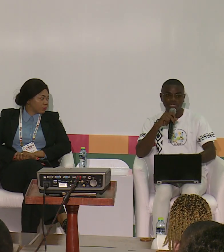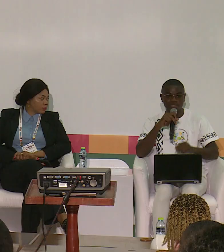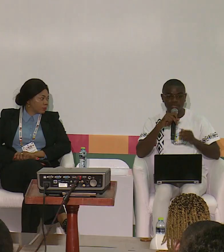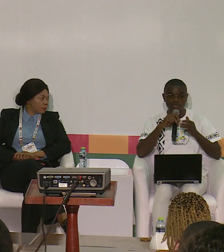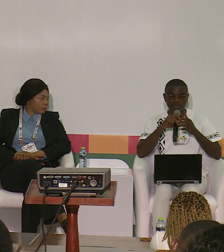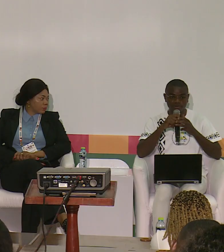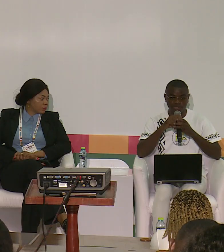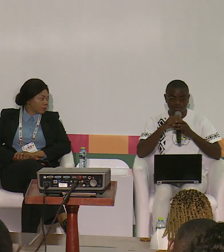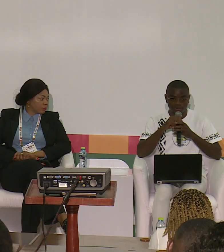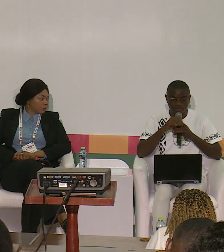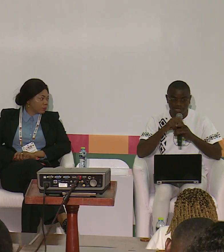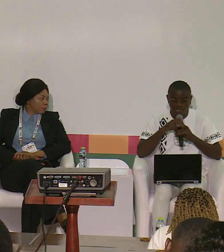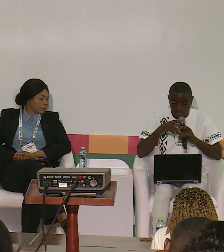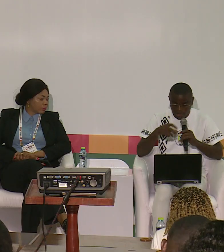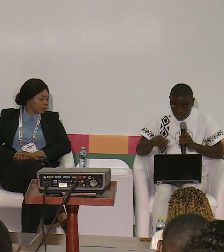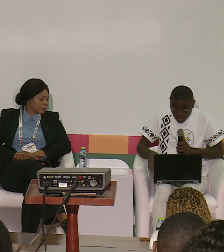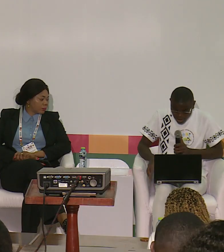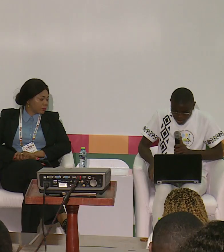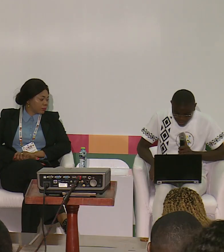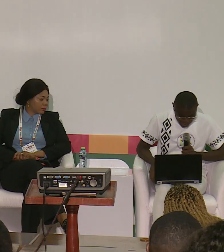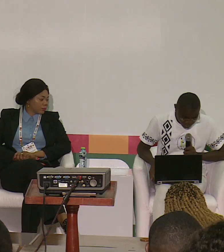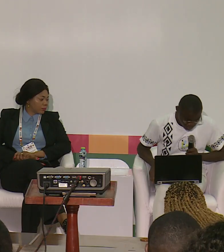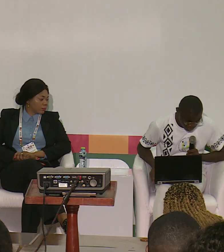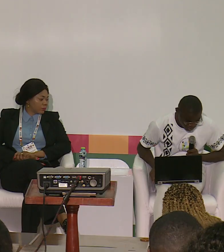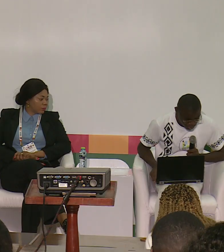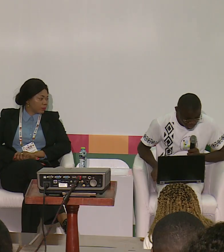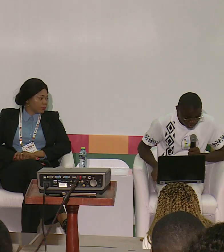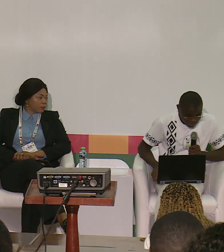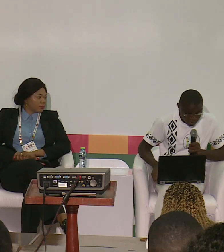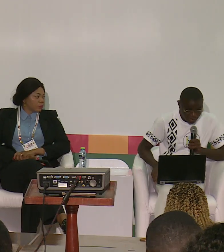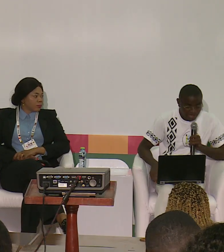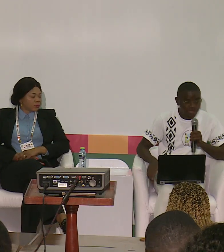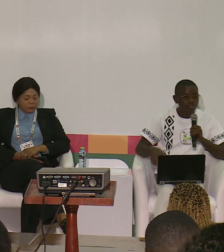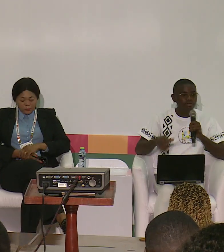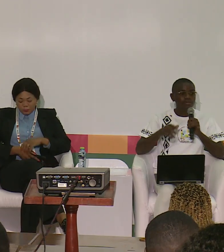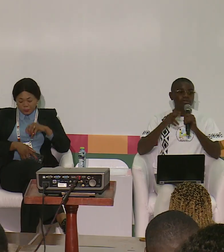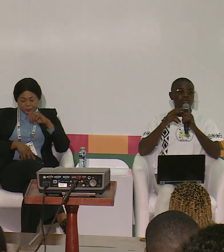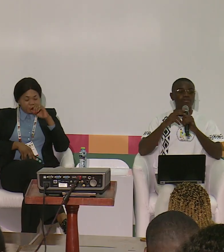faible participation institutionnelle. Donc, nous pensons que